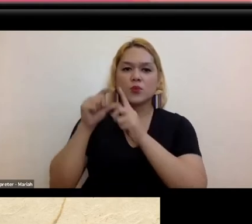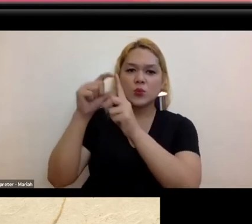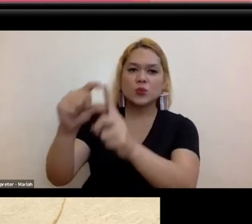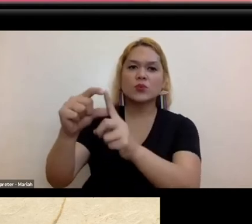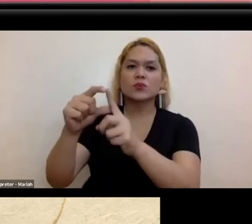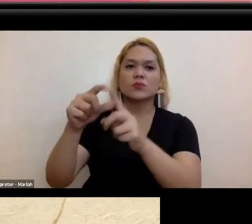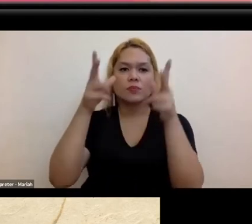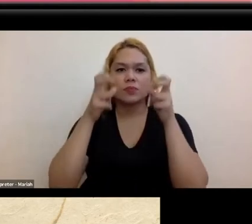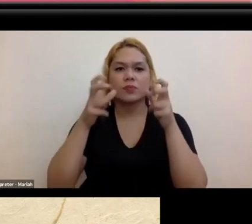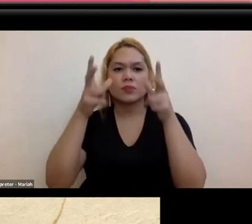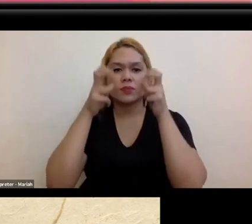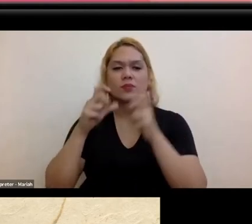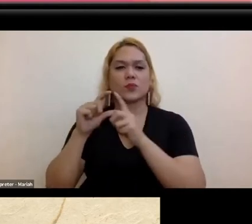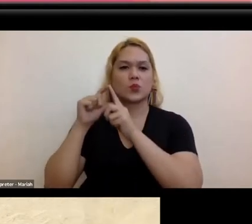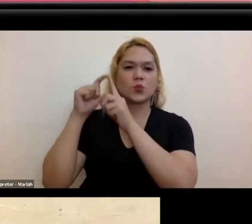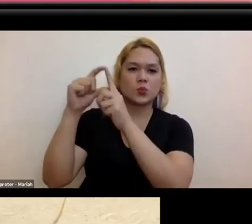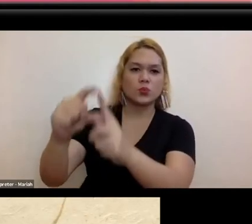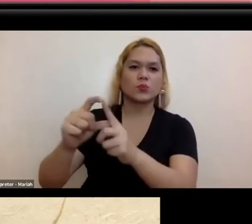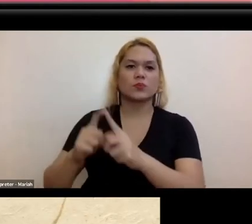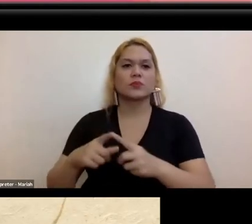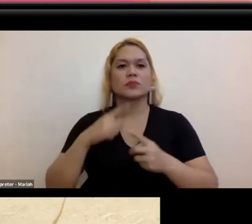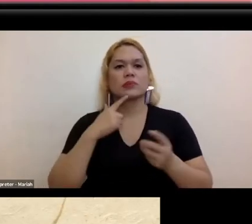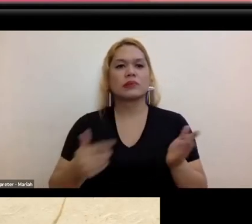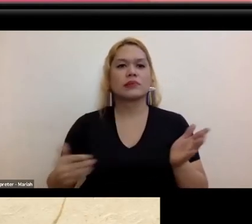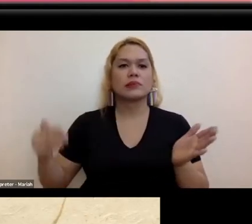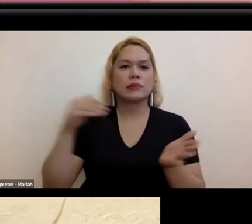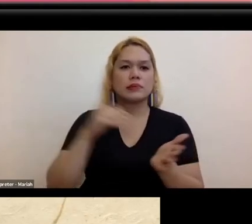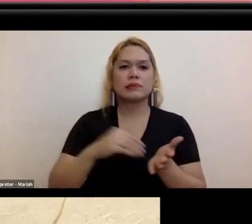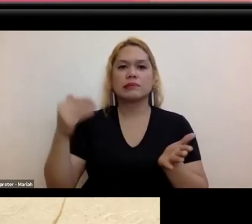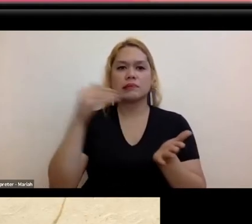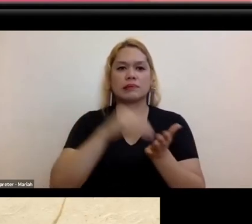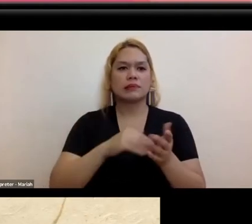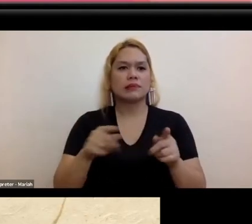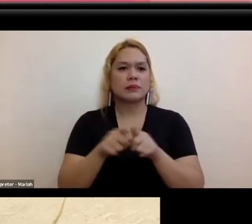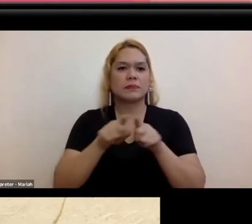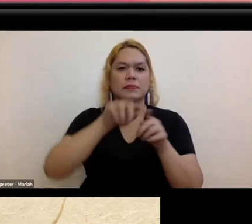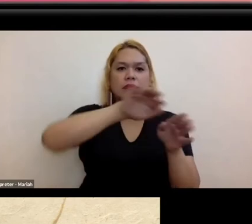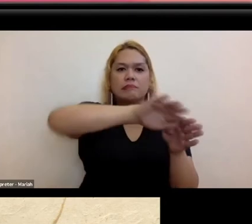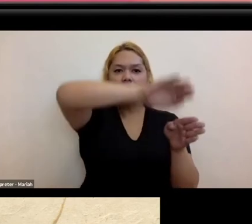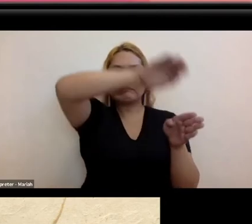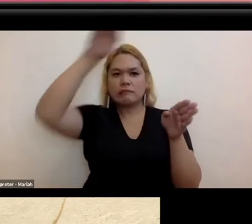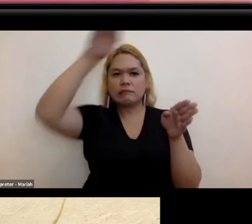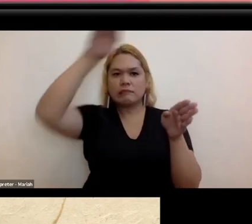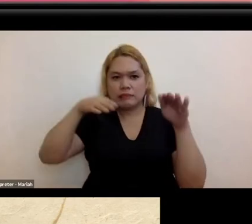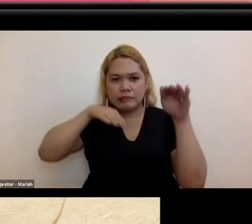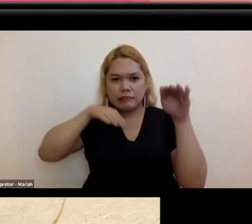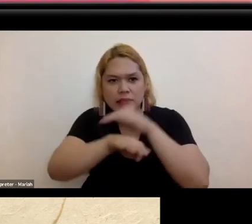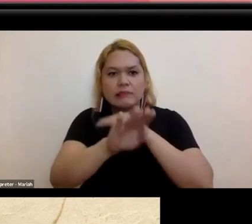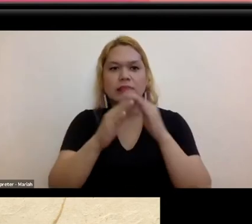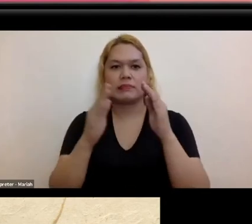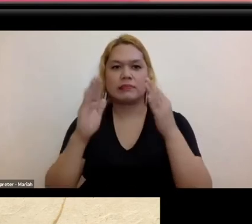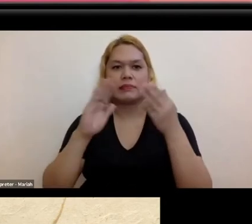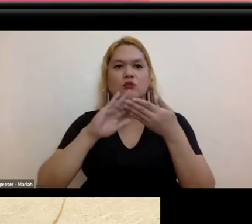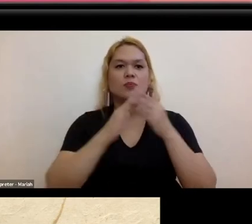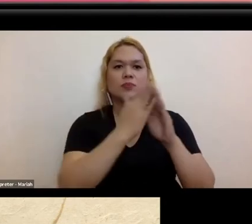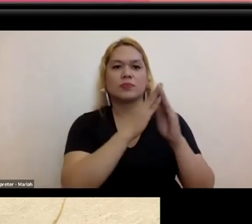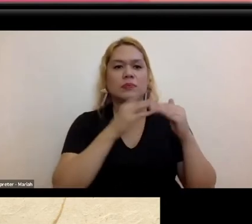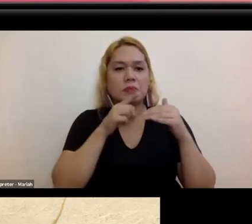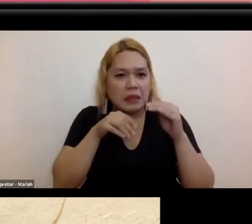an echo. The cave is hollow and quiet enough to play with shadow and